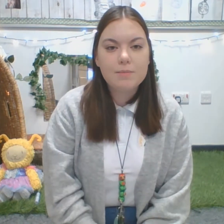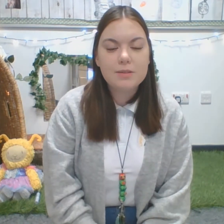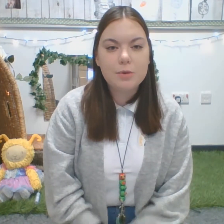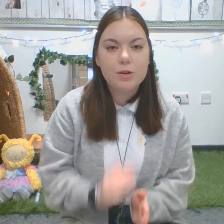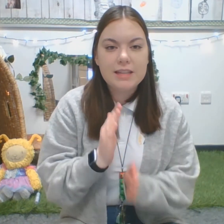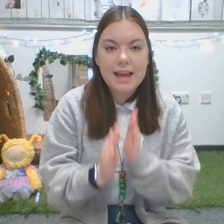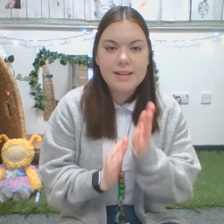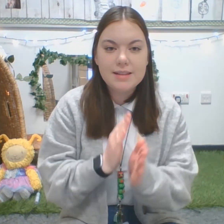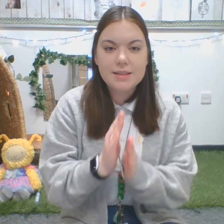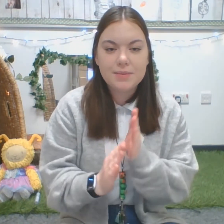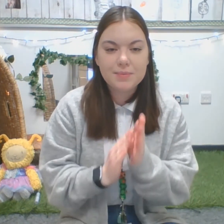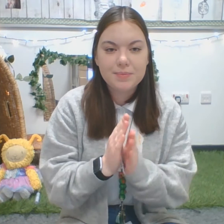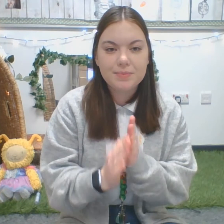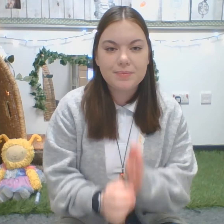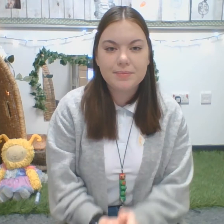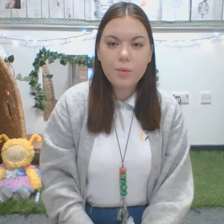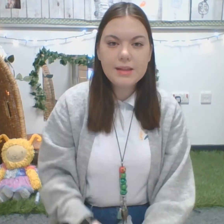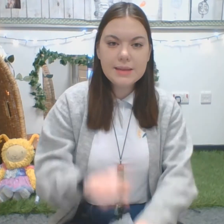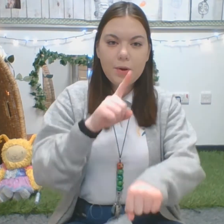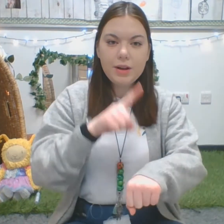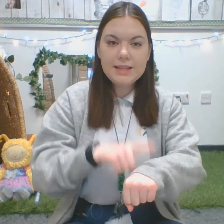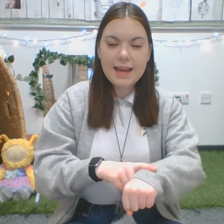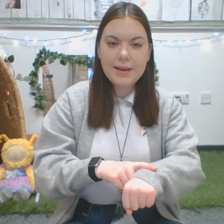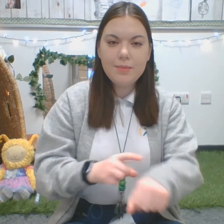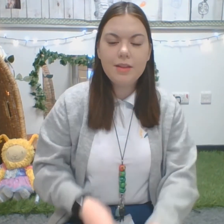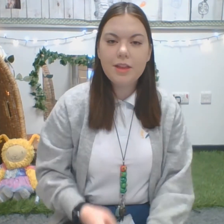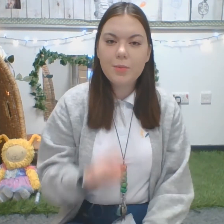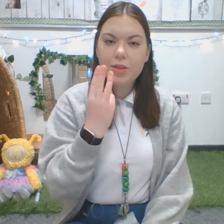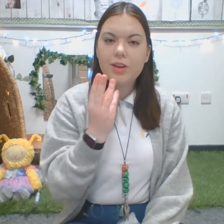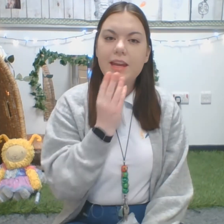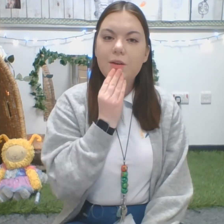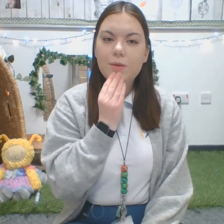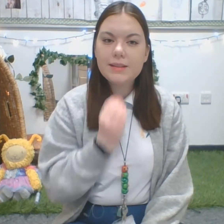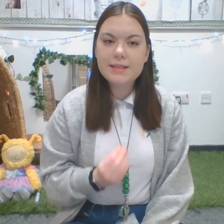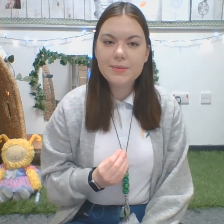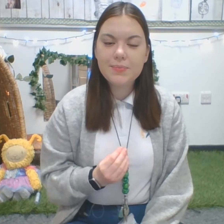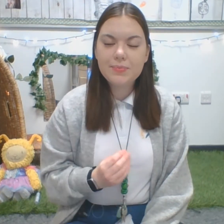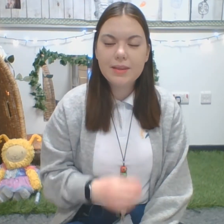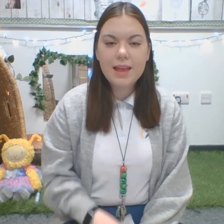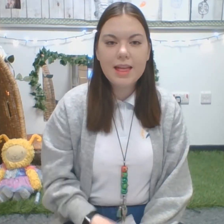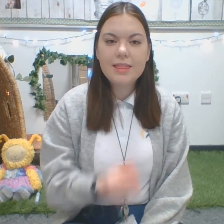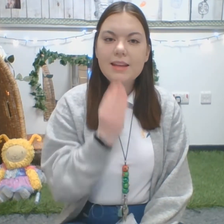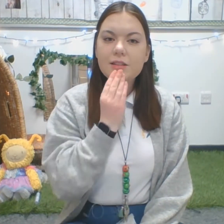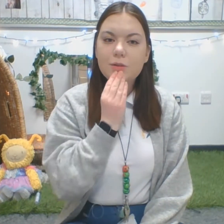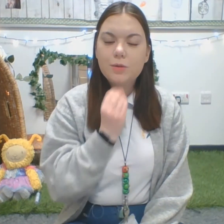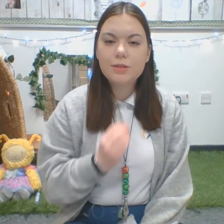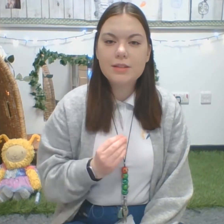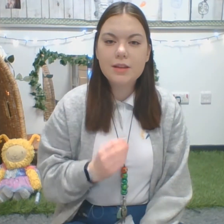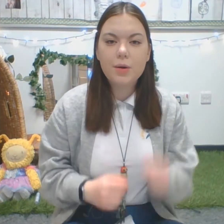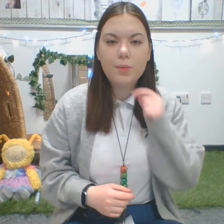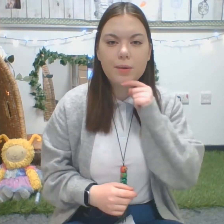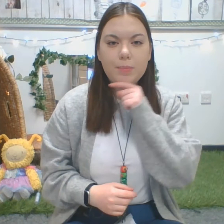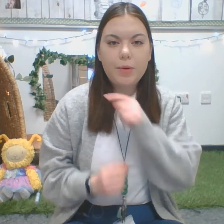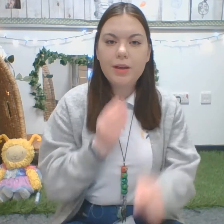new signs. Once upon a time, there were three goats. These goats were boy